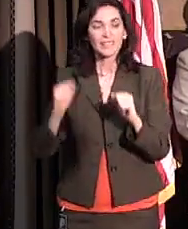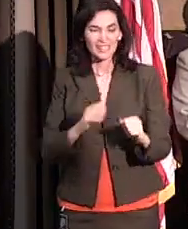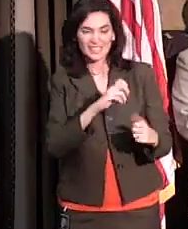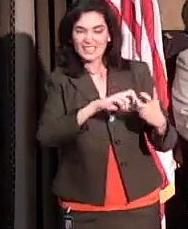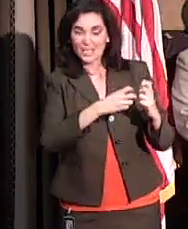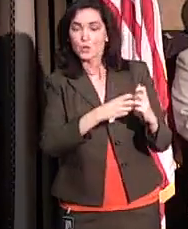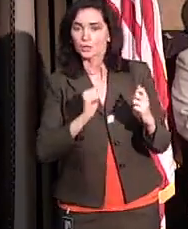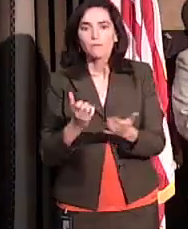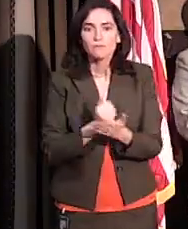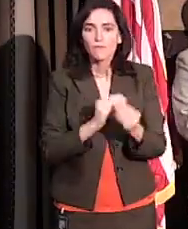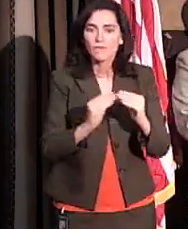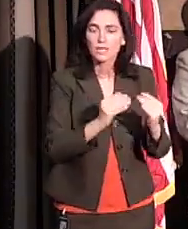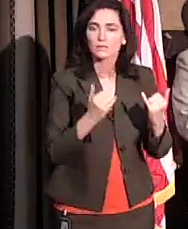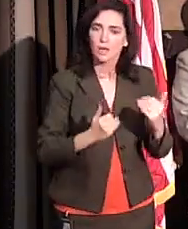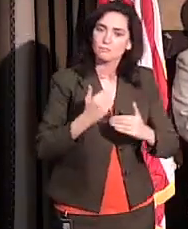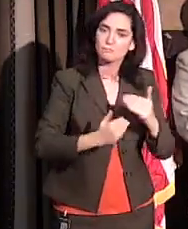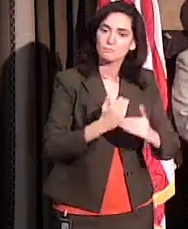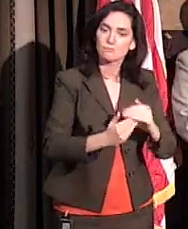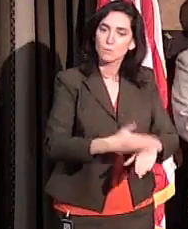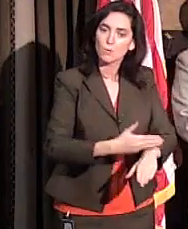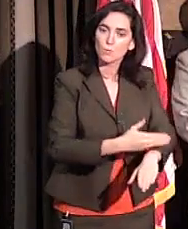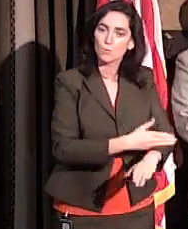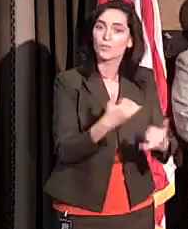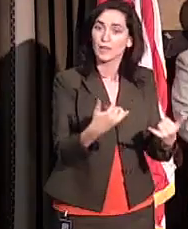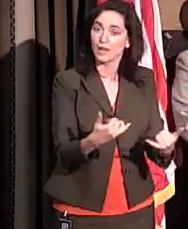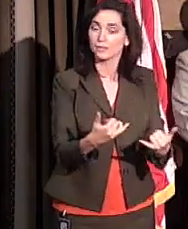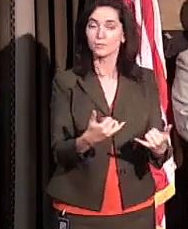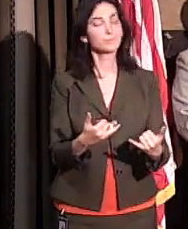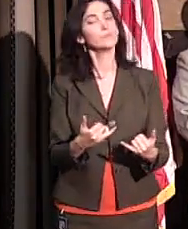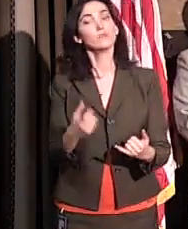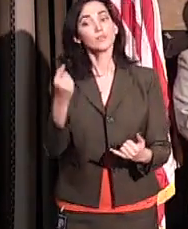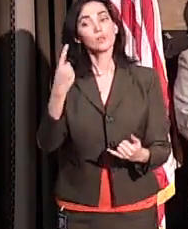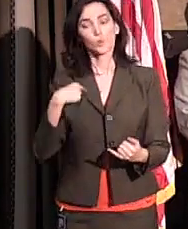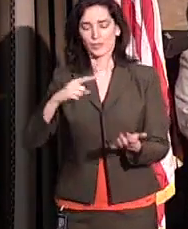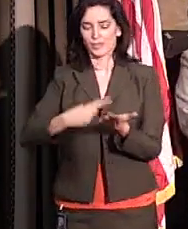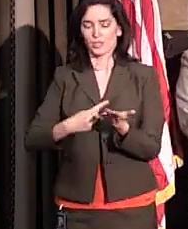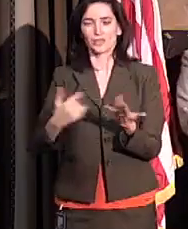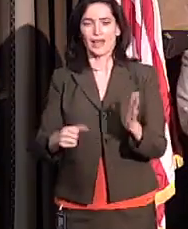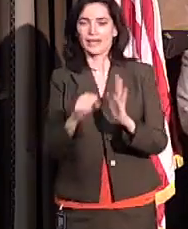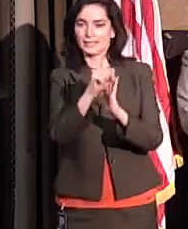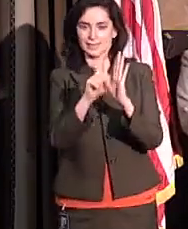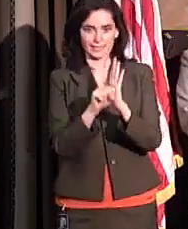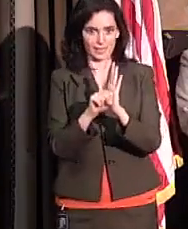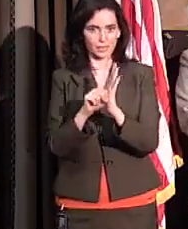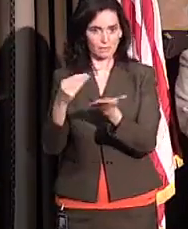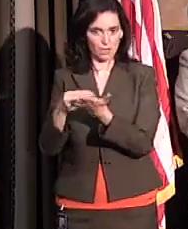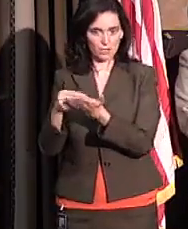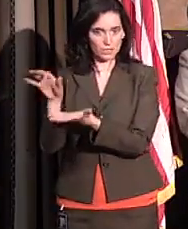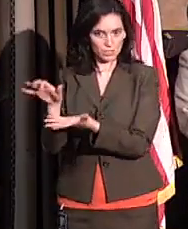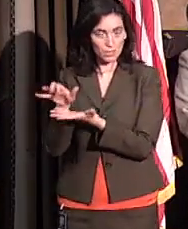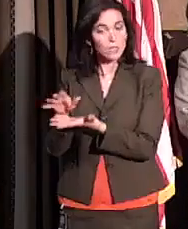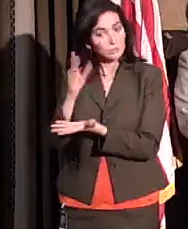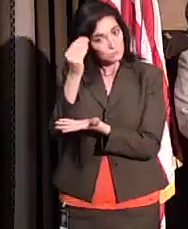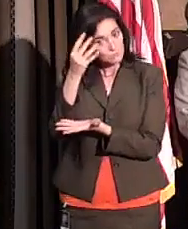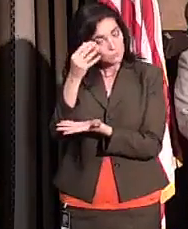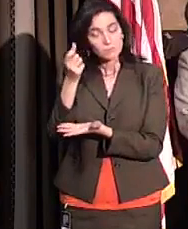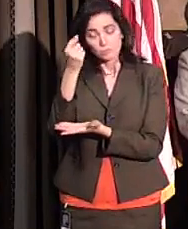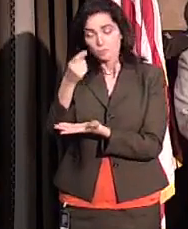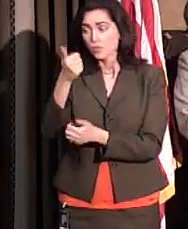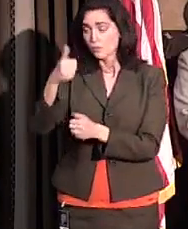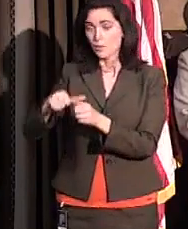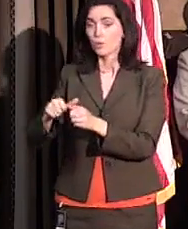issue. And while we're talking primarily about the state's ARP funding, it is noteworthy that there's $2